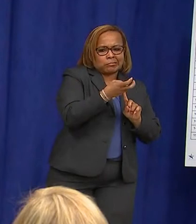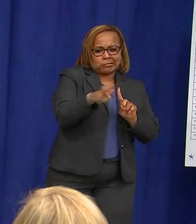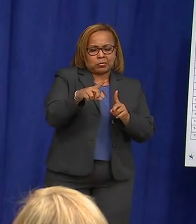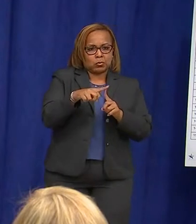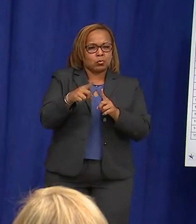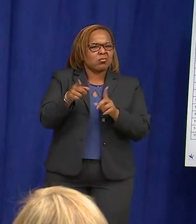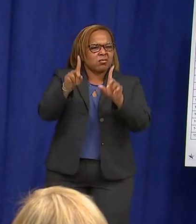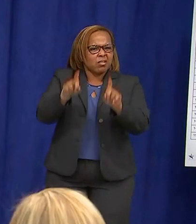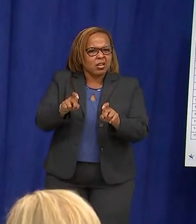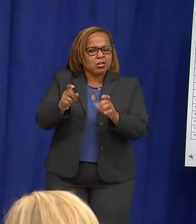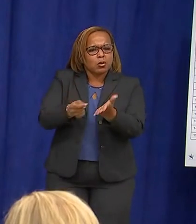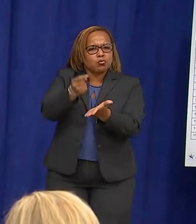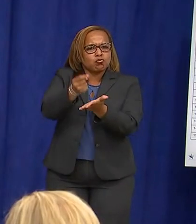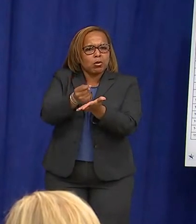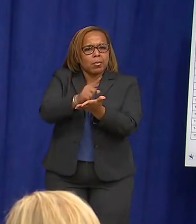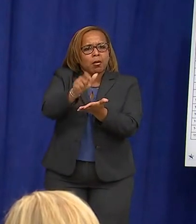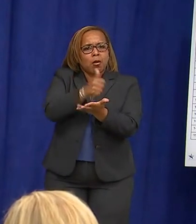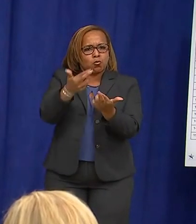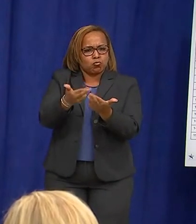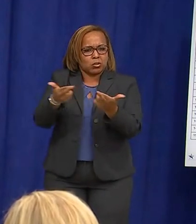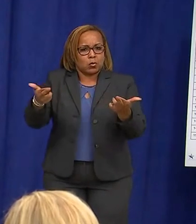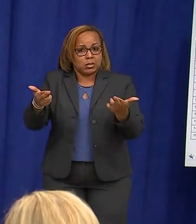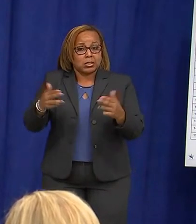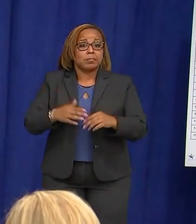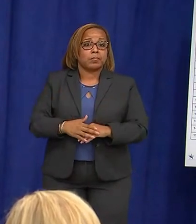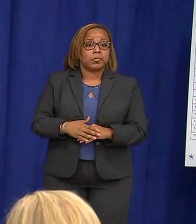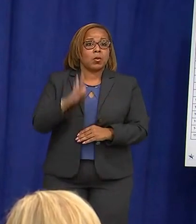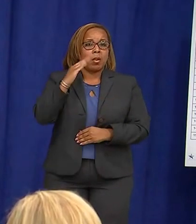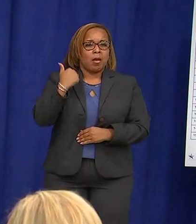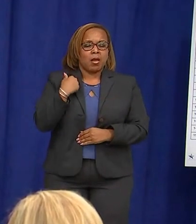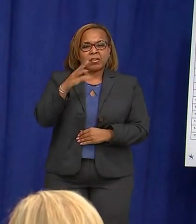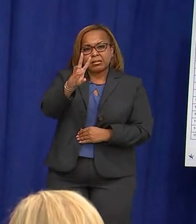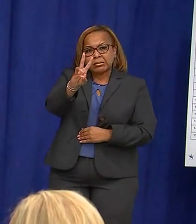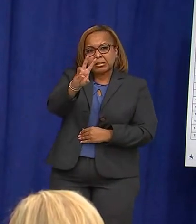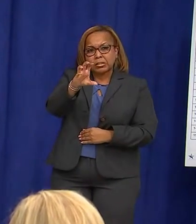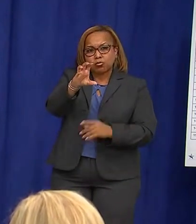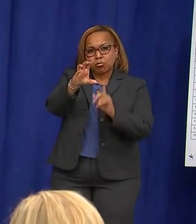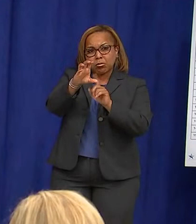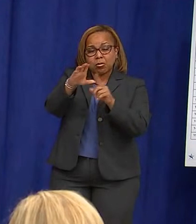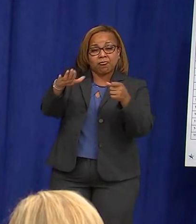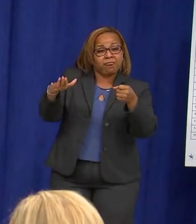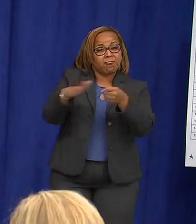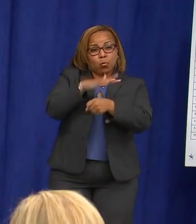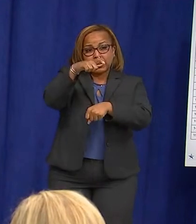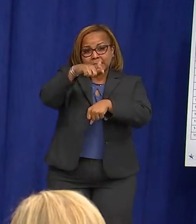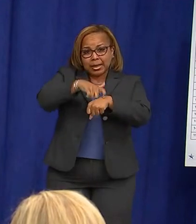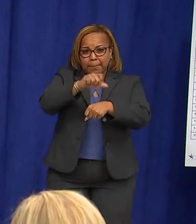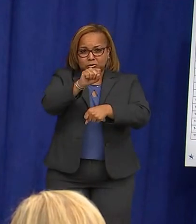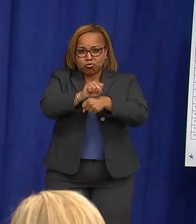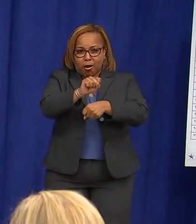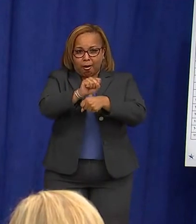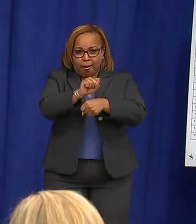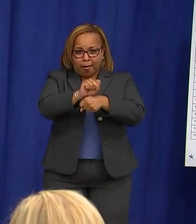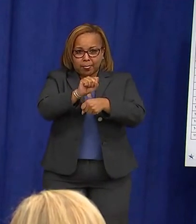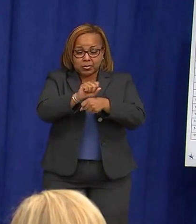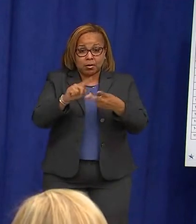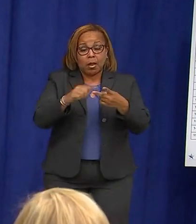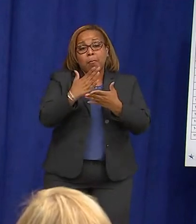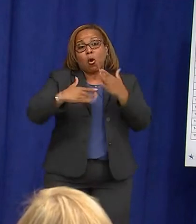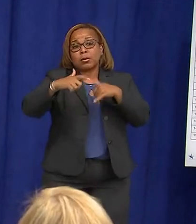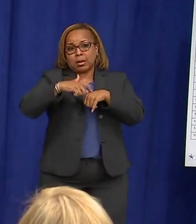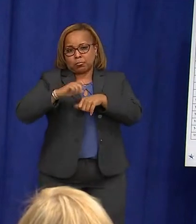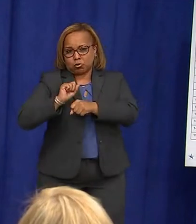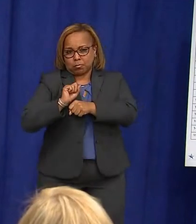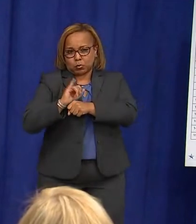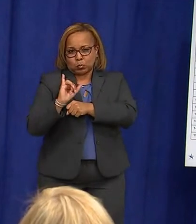testing, treatment, and other resources, and create roughly 600 full-time jobs and part-time